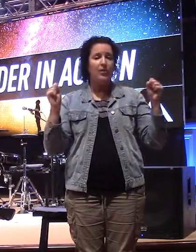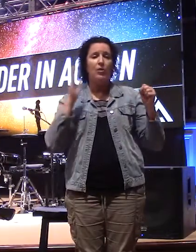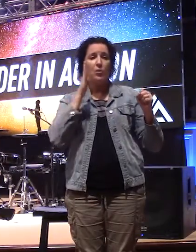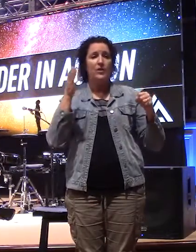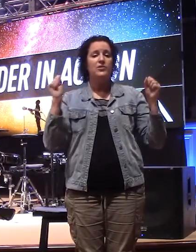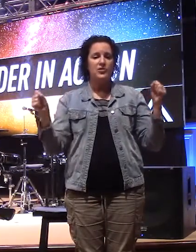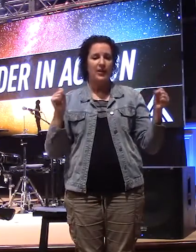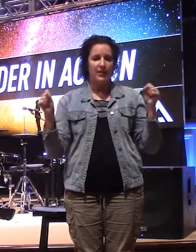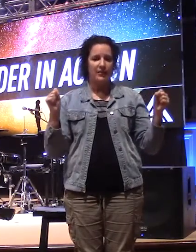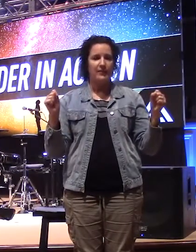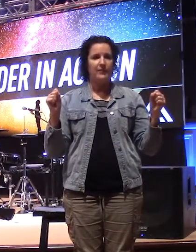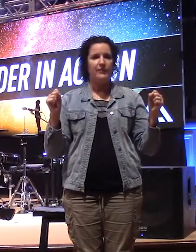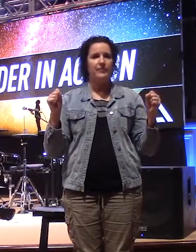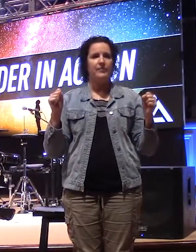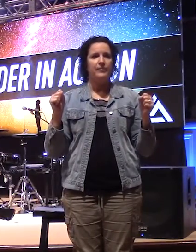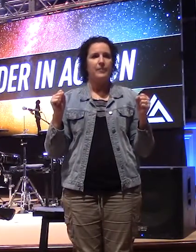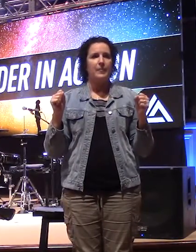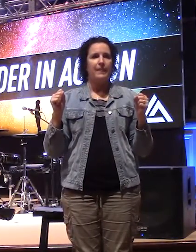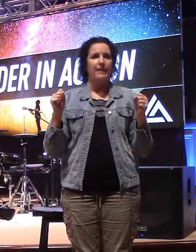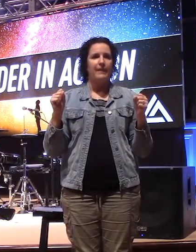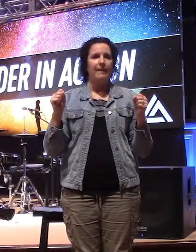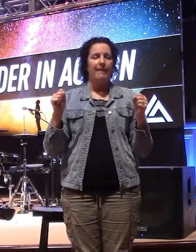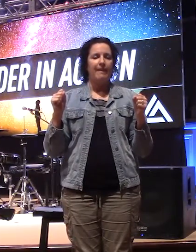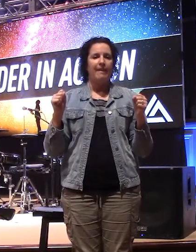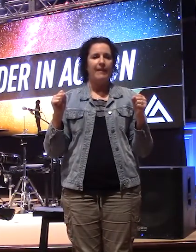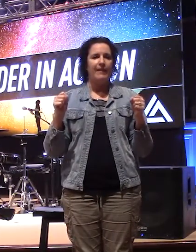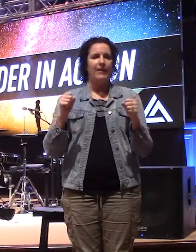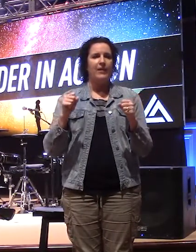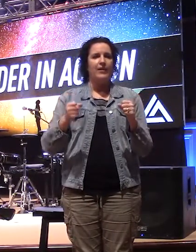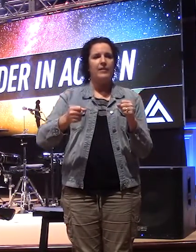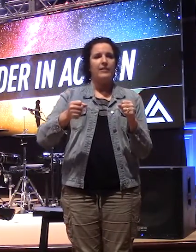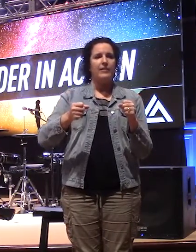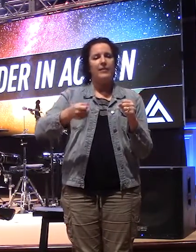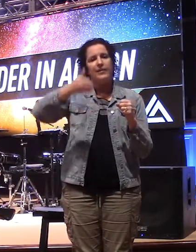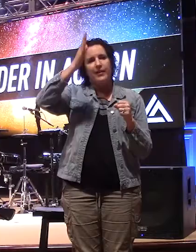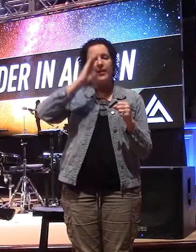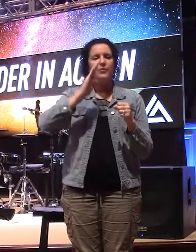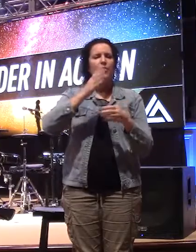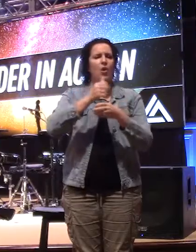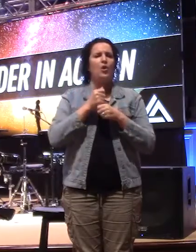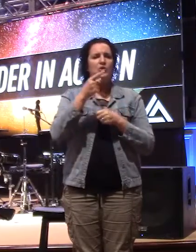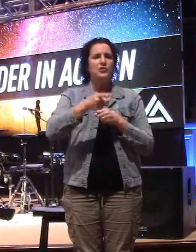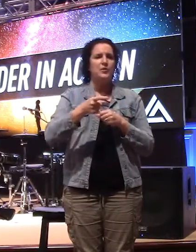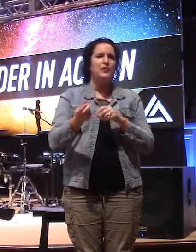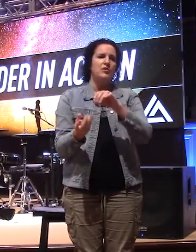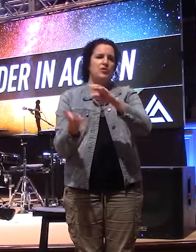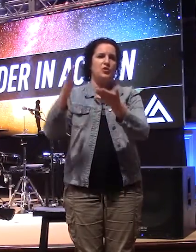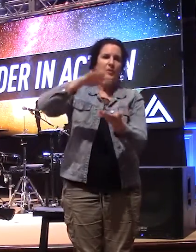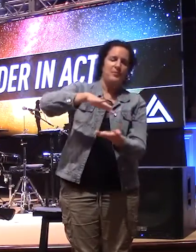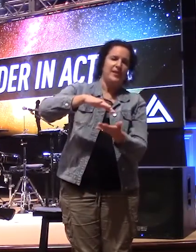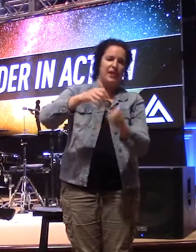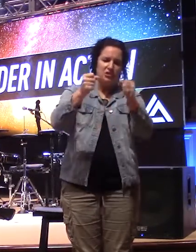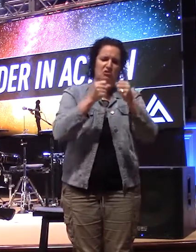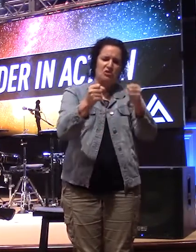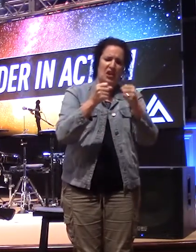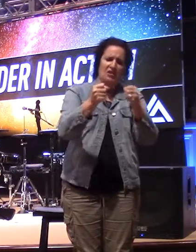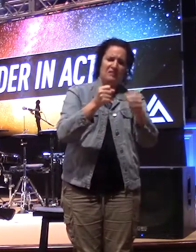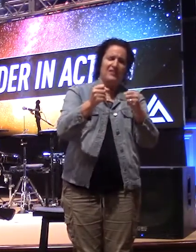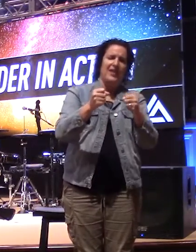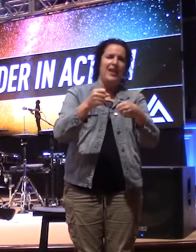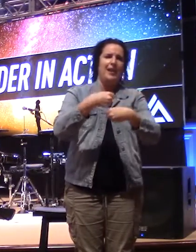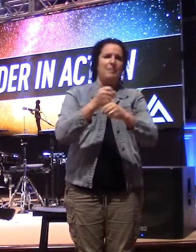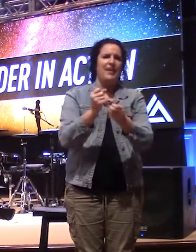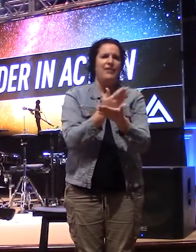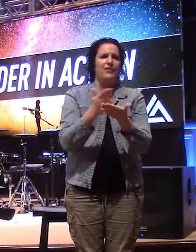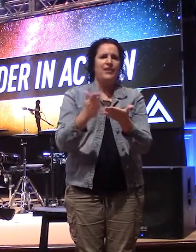God was taking you by the ankles, holding you upside down, and just shaking loose everything in your life? He'll do that. He'll shake